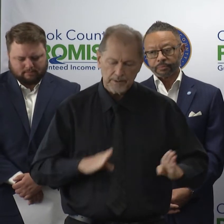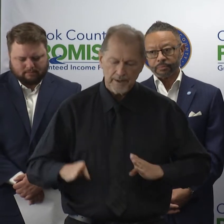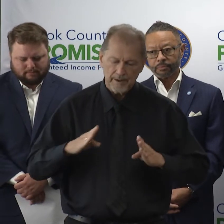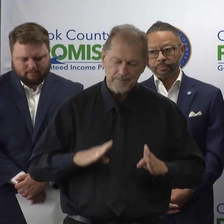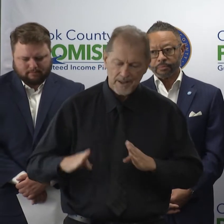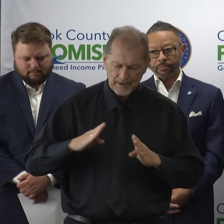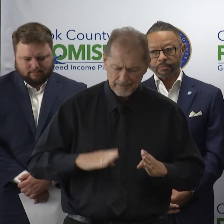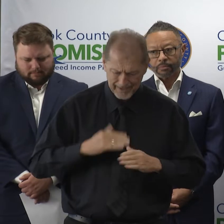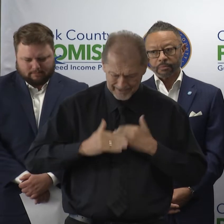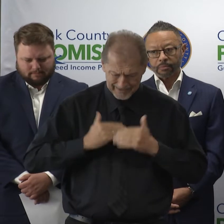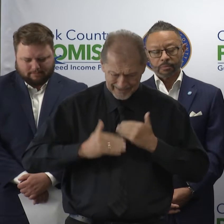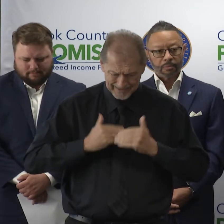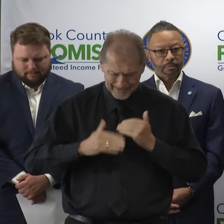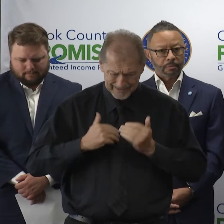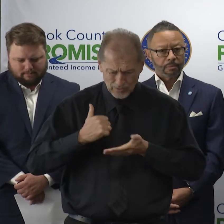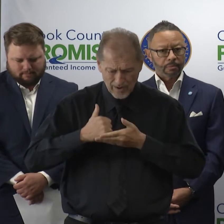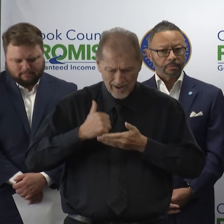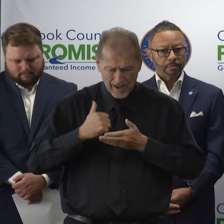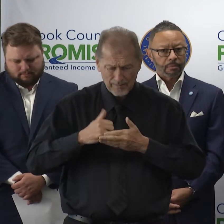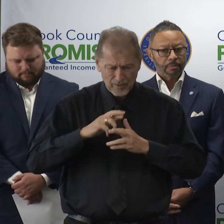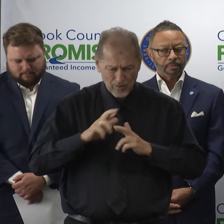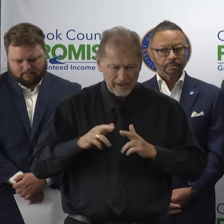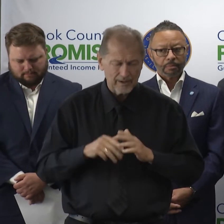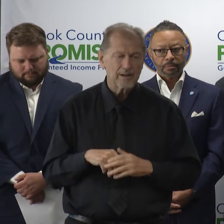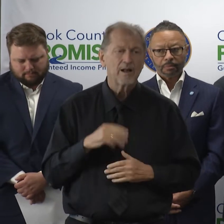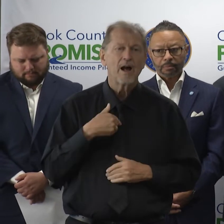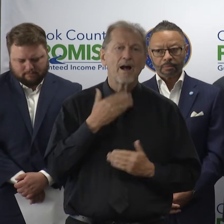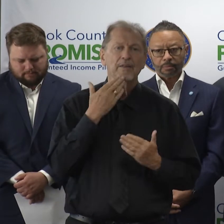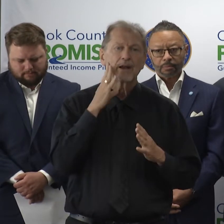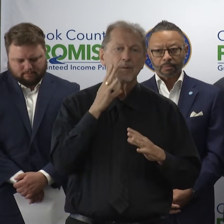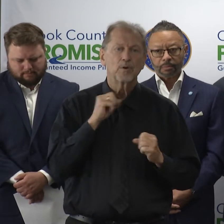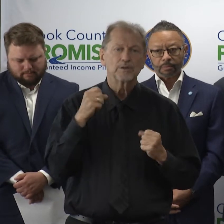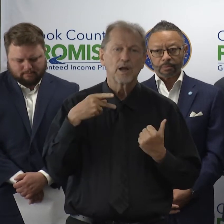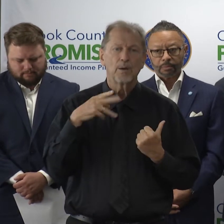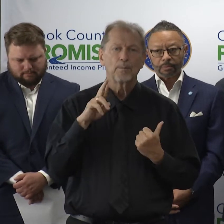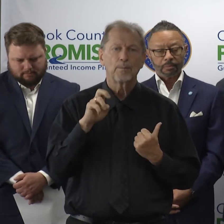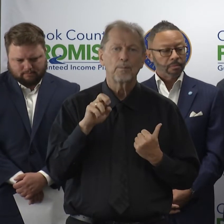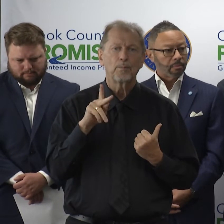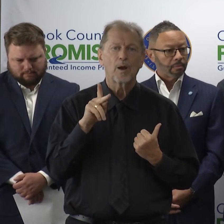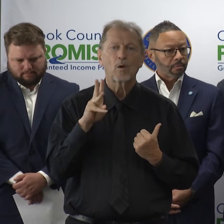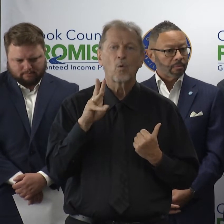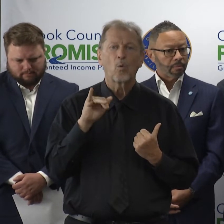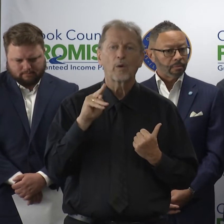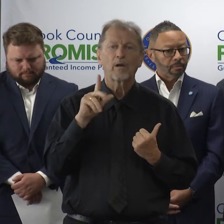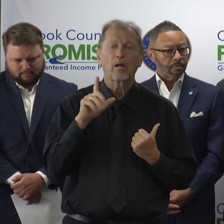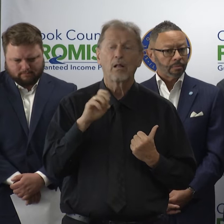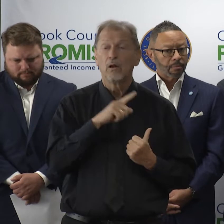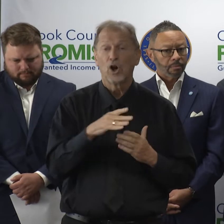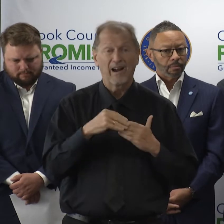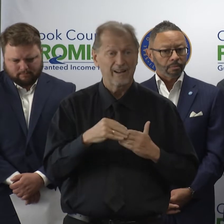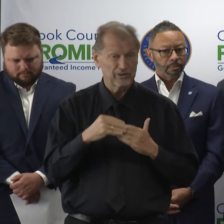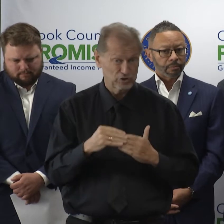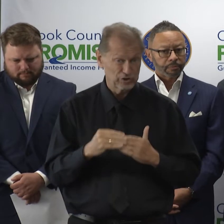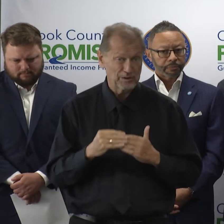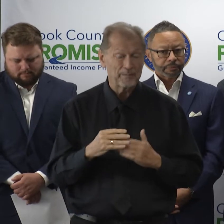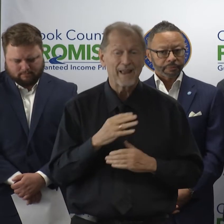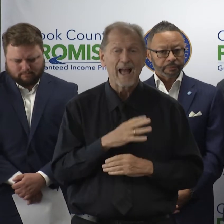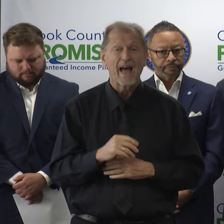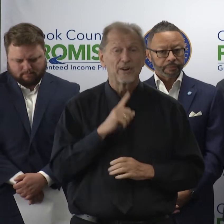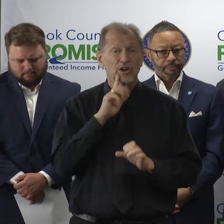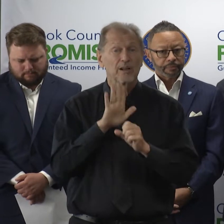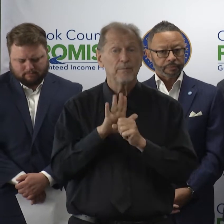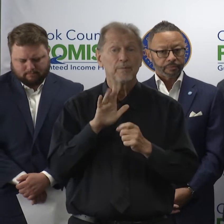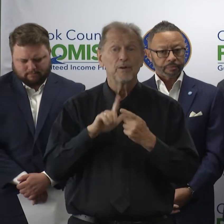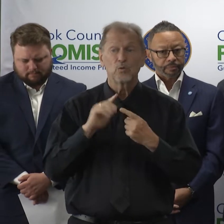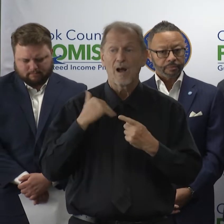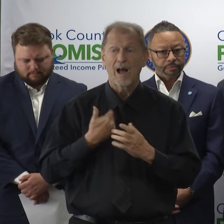getting us to this point. I want to personally thank President Preckwinkle for her leadership, for her vision, and for her commitment